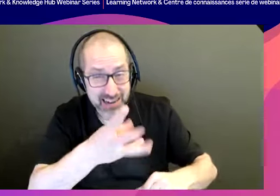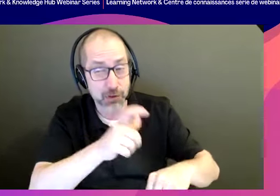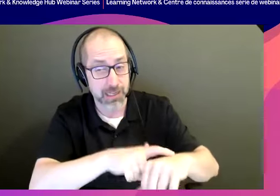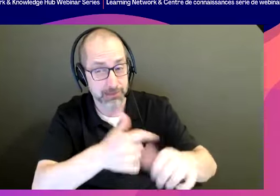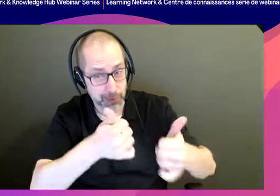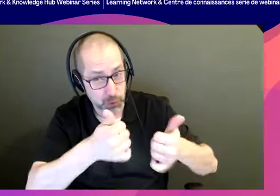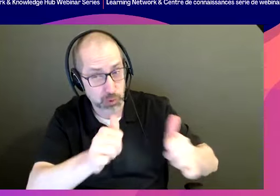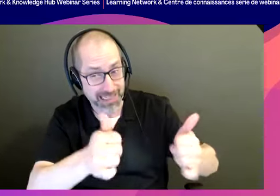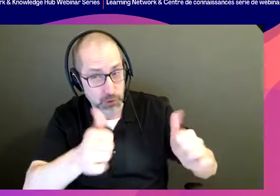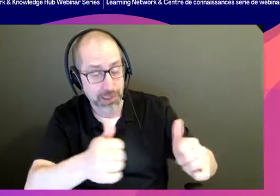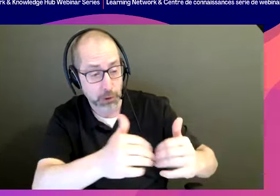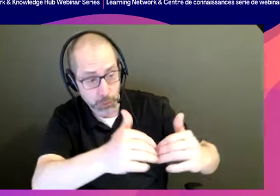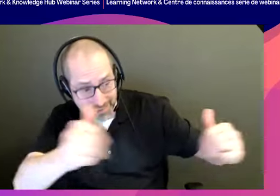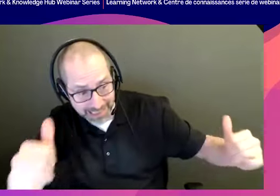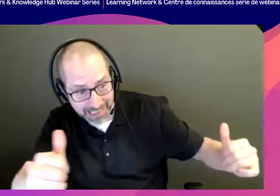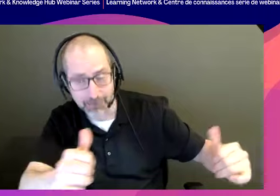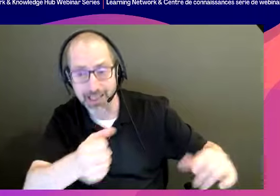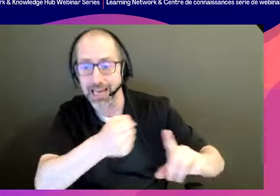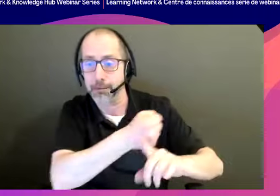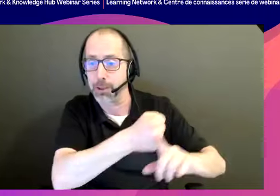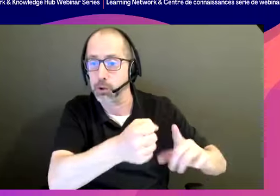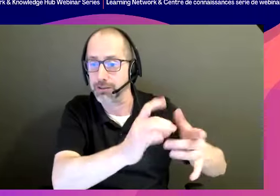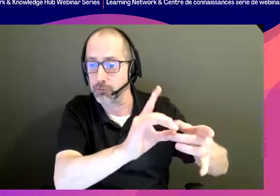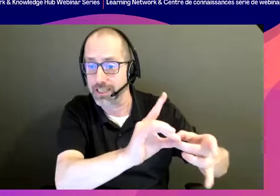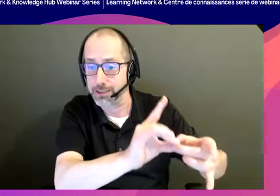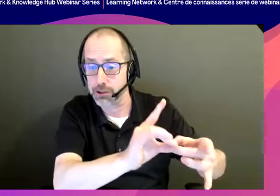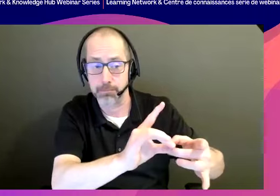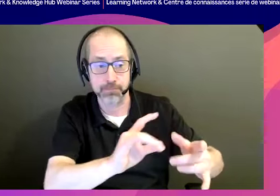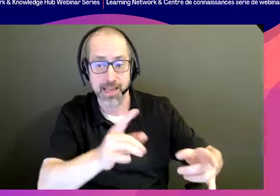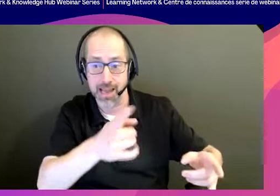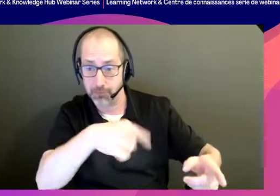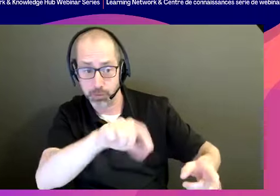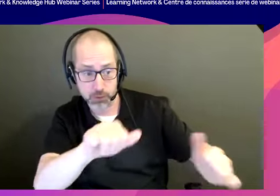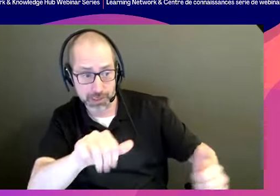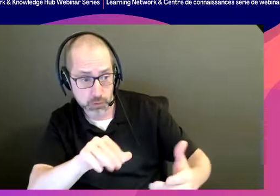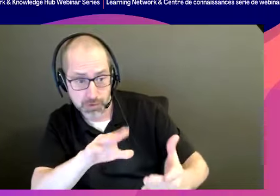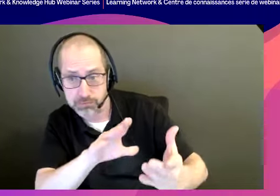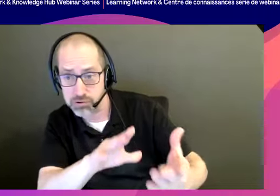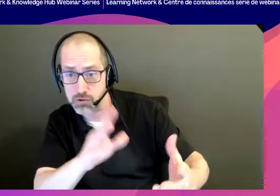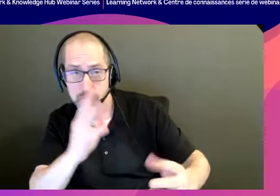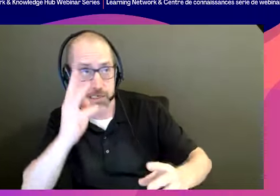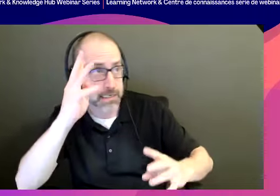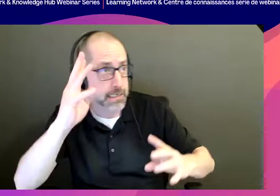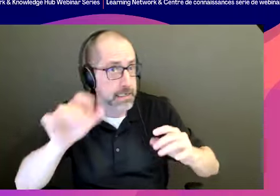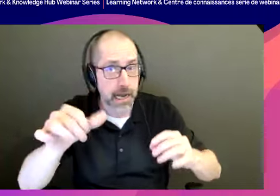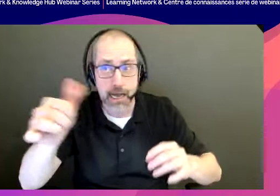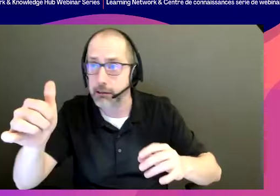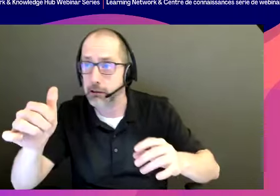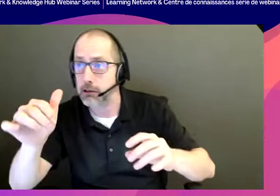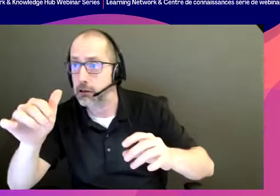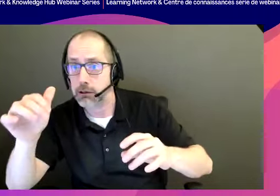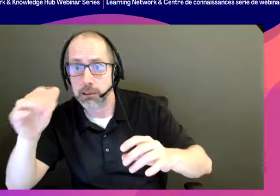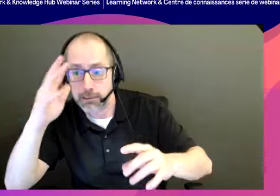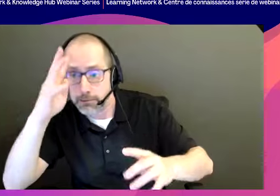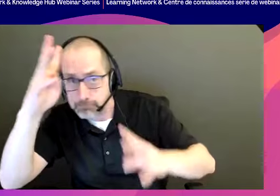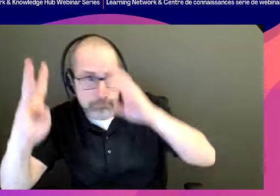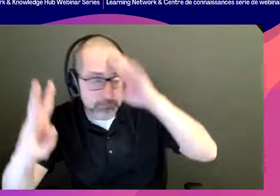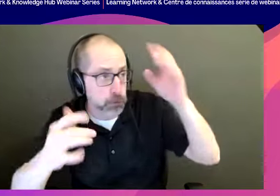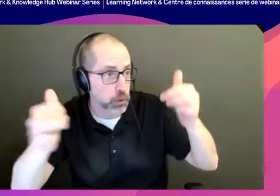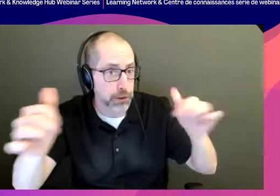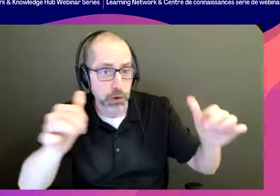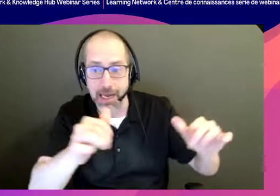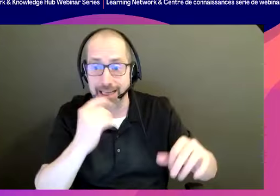the violence and ensure her children safely, or sought creative approaches if the family goal is unity?